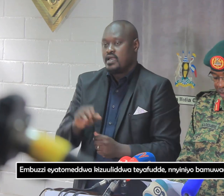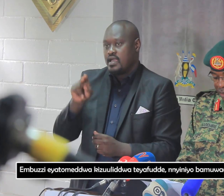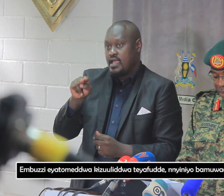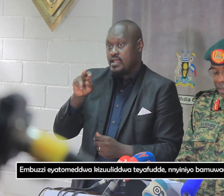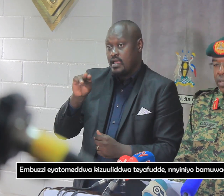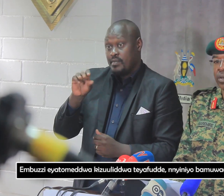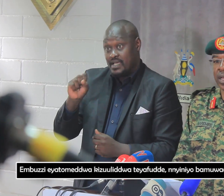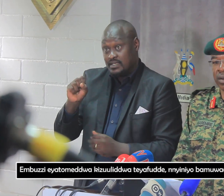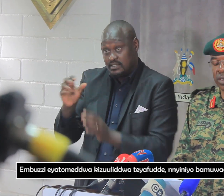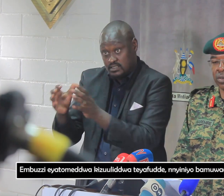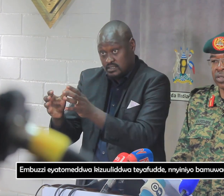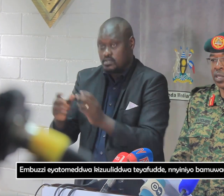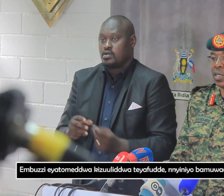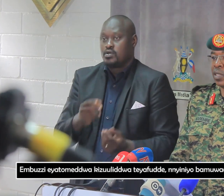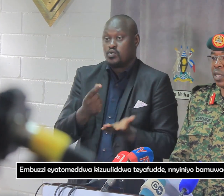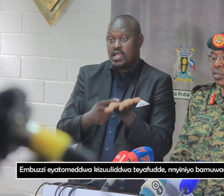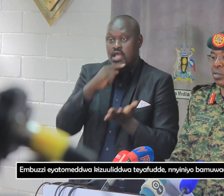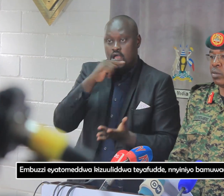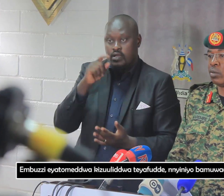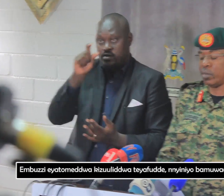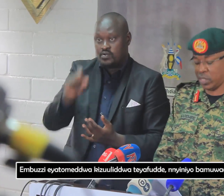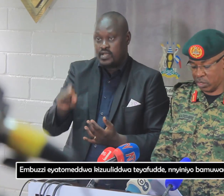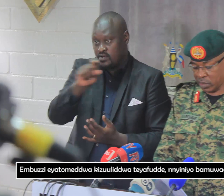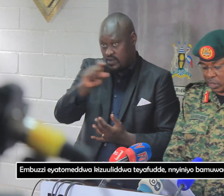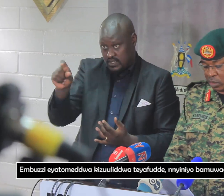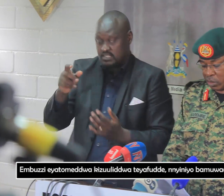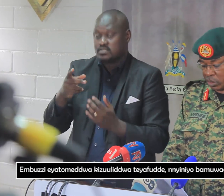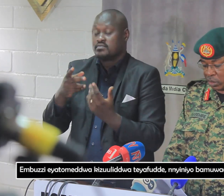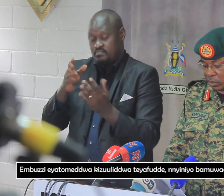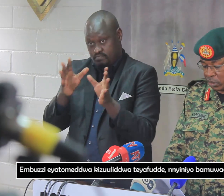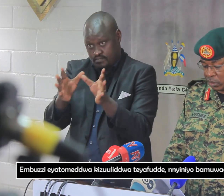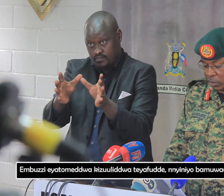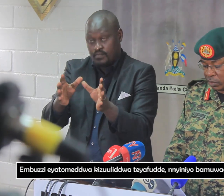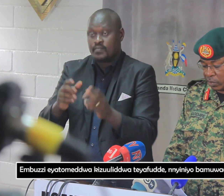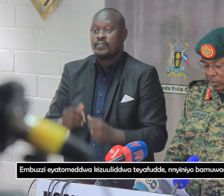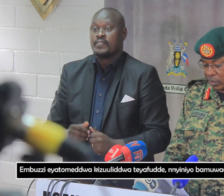NMS, Uganda Red Cross and the International Committee of the Red Cross,